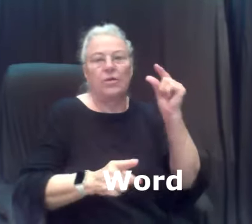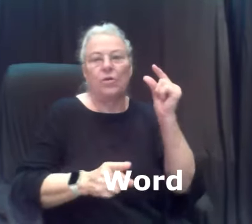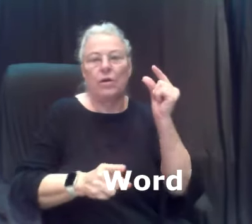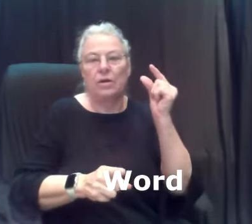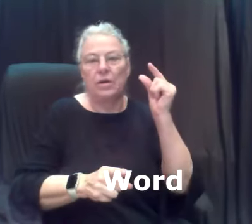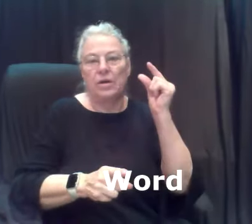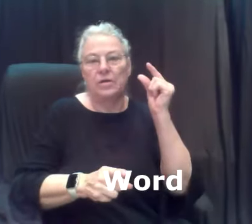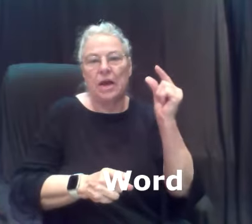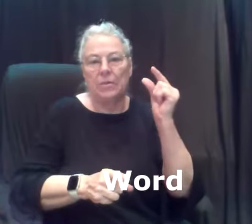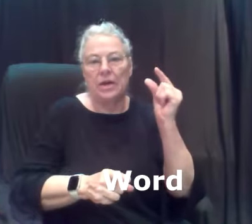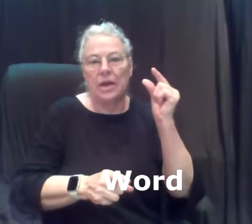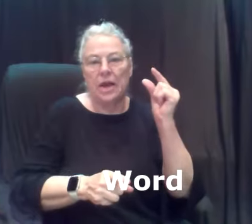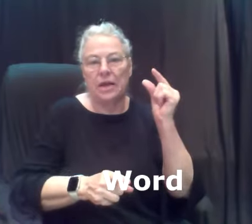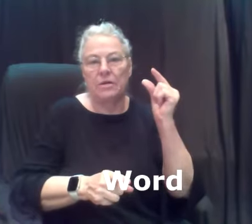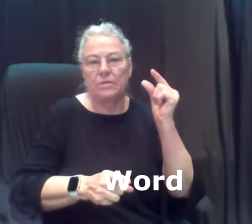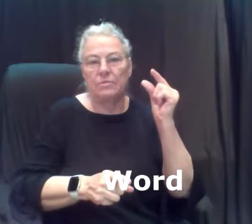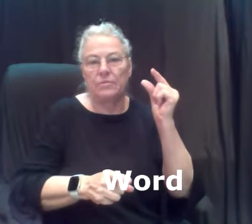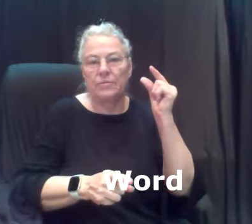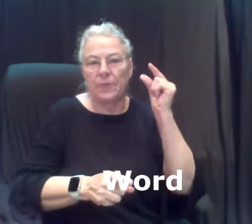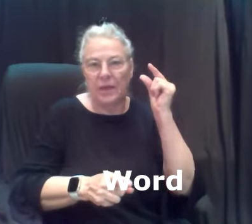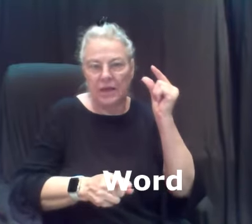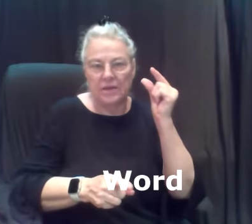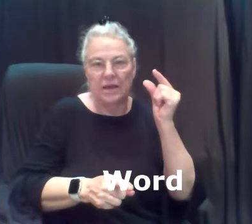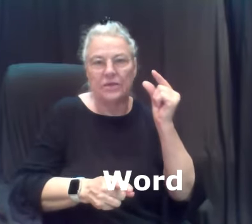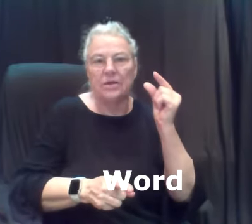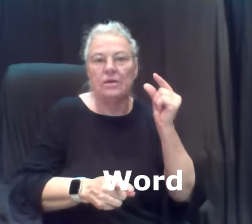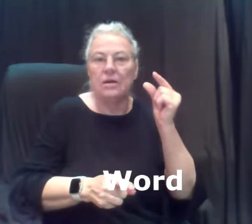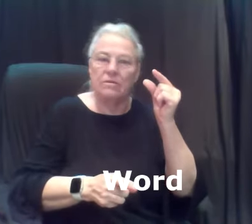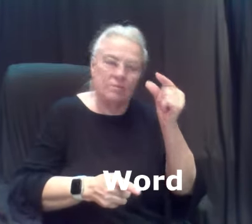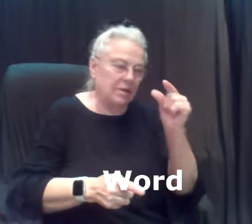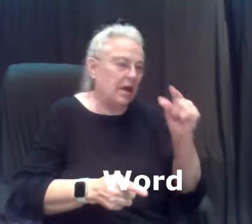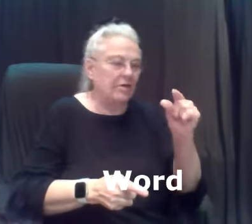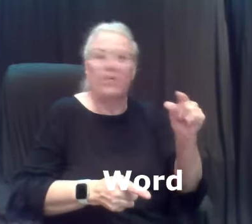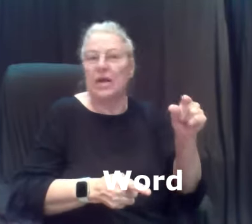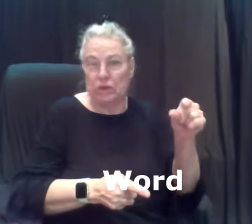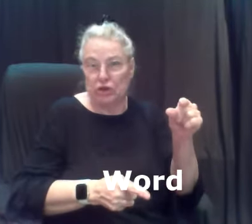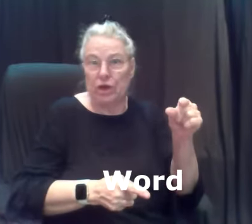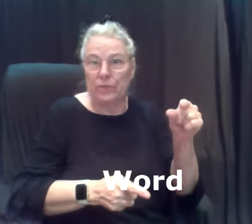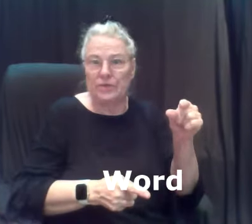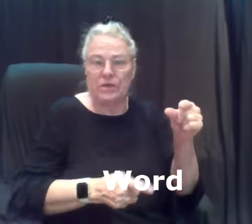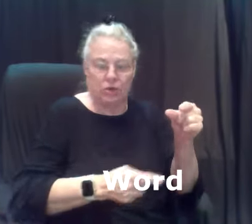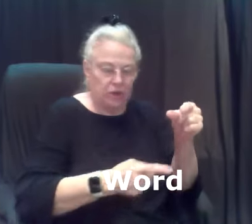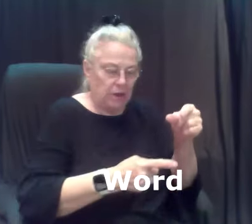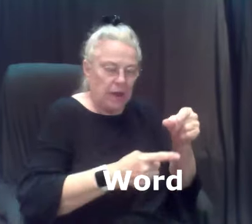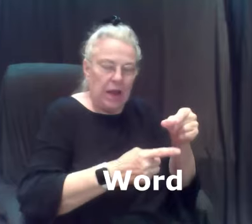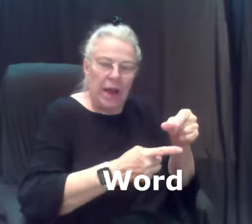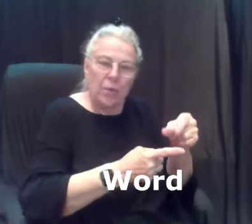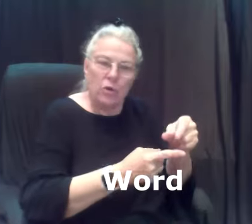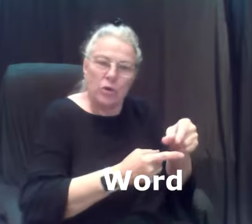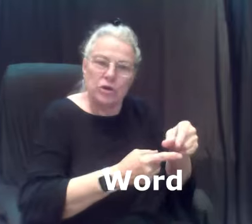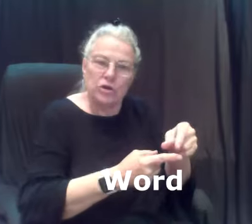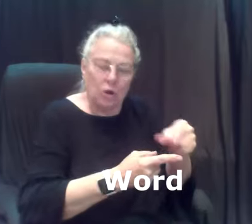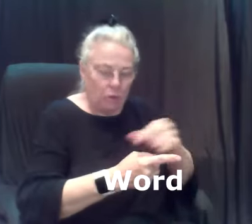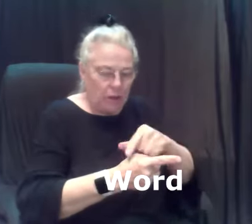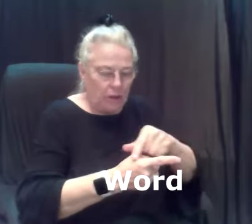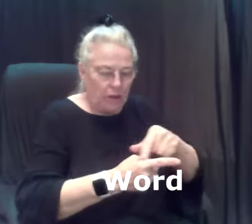Your dominant hand is in the kind of like a G position. And we're going to show, if